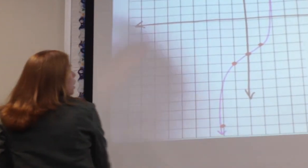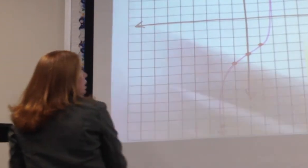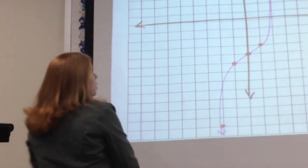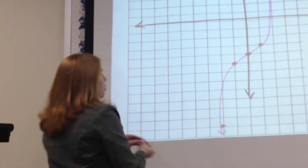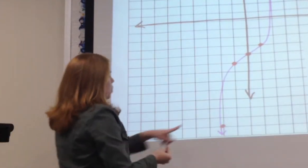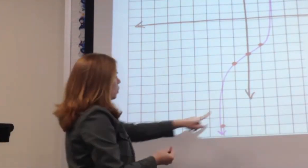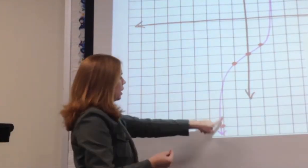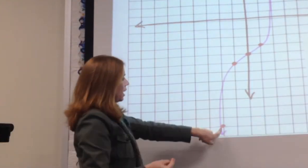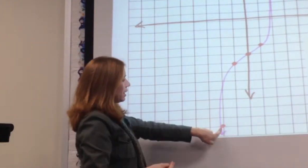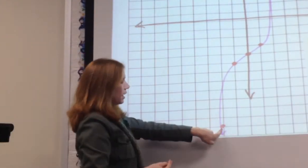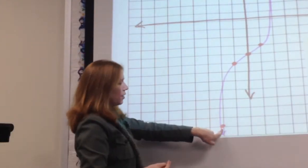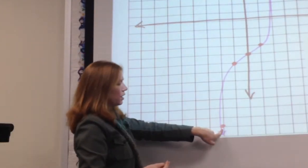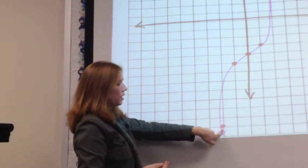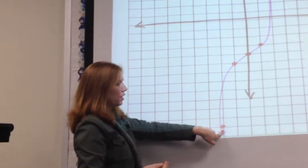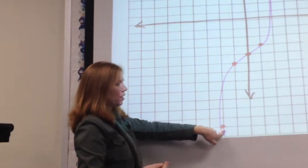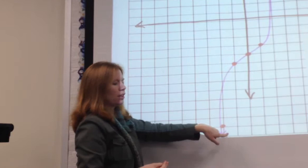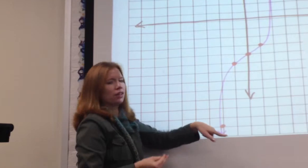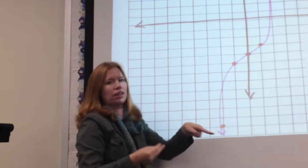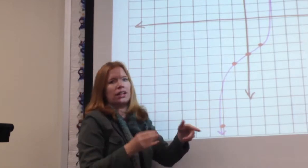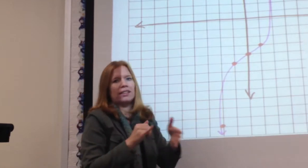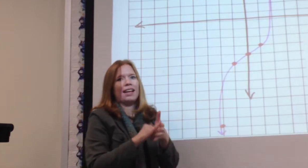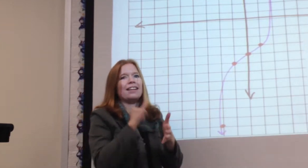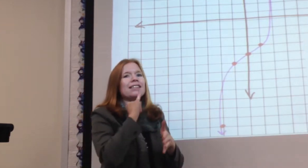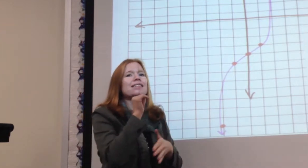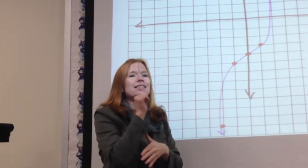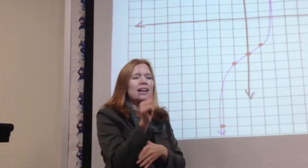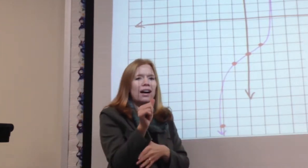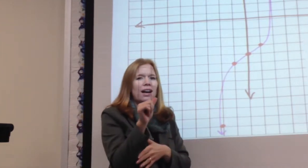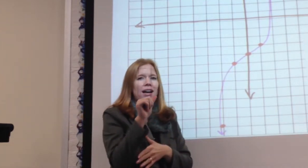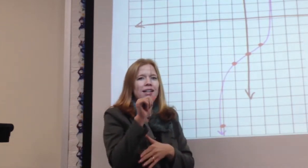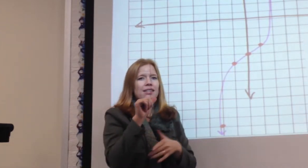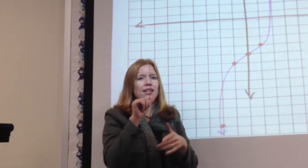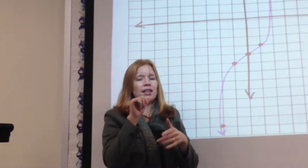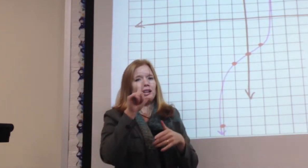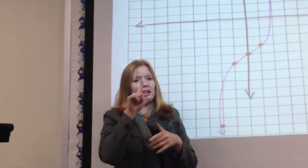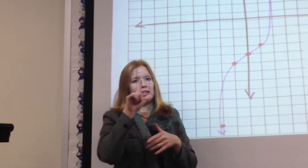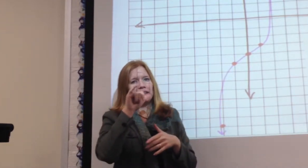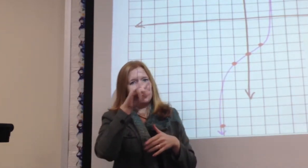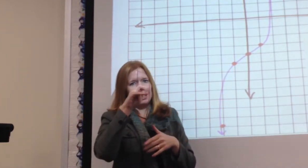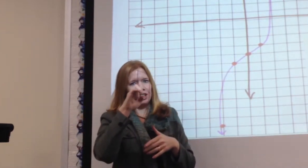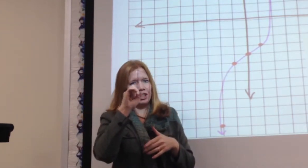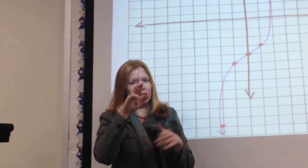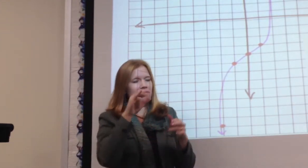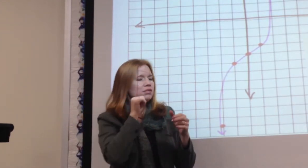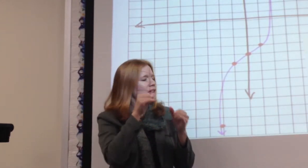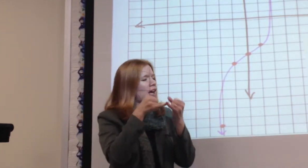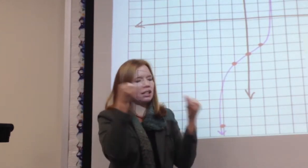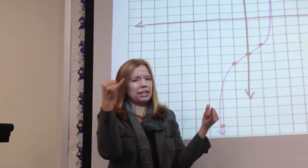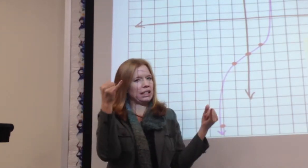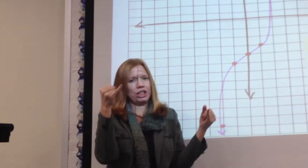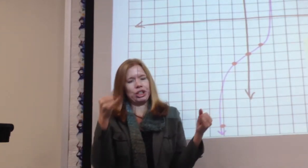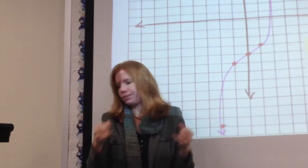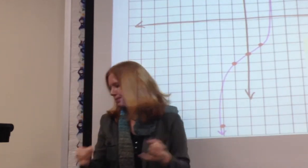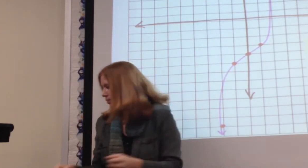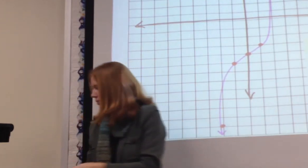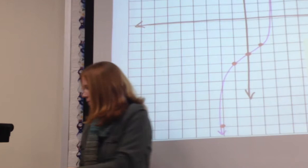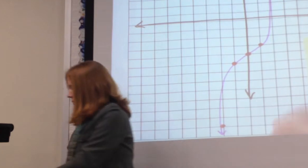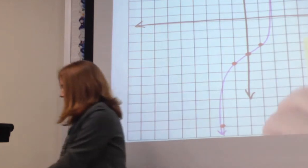a number way down here. That is not linear, not linear.